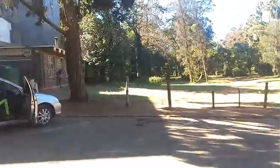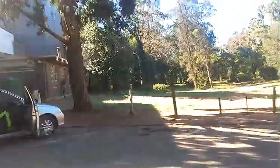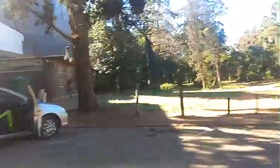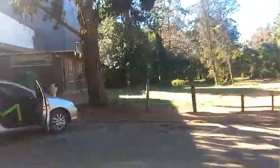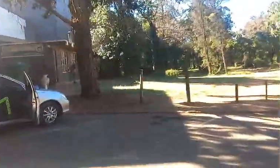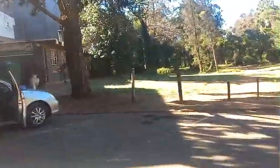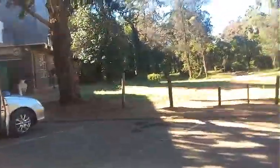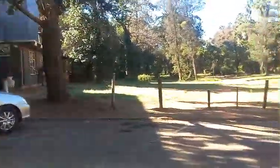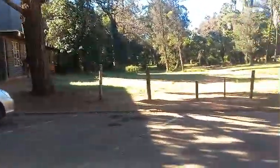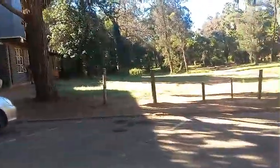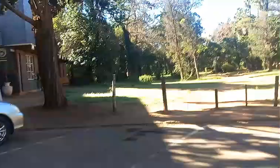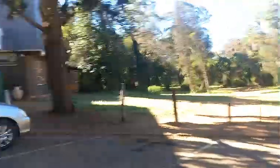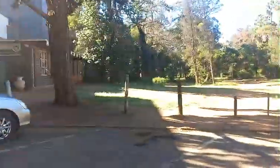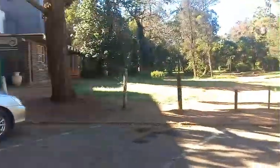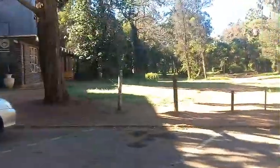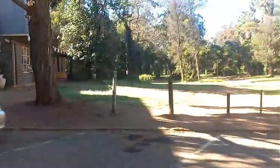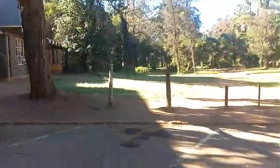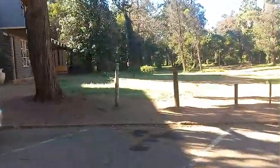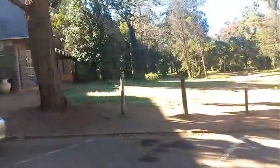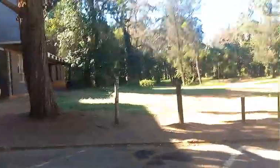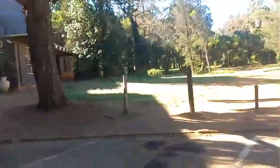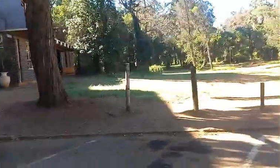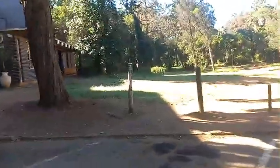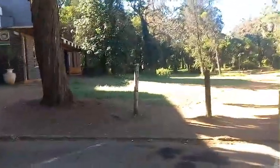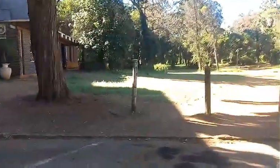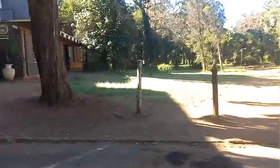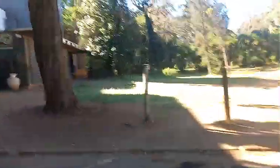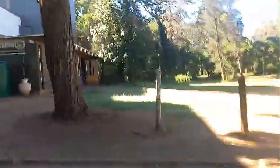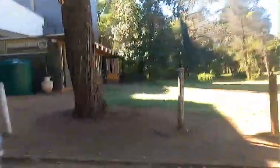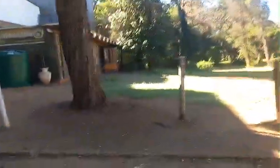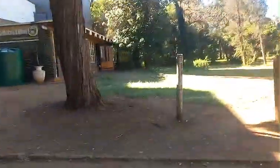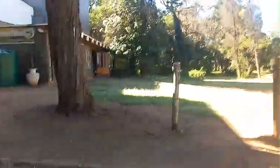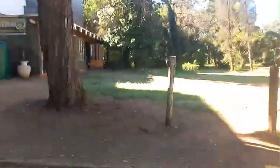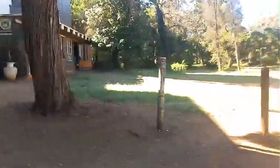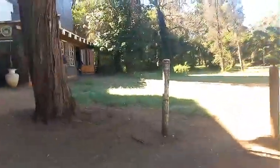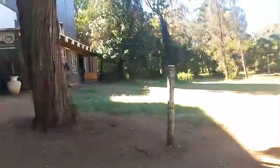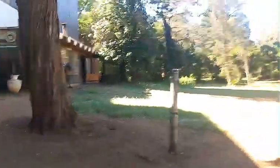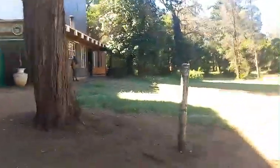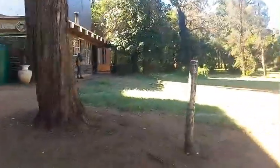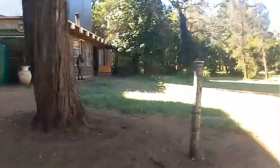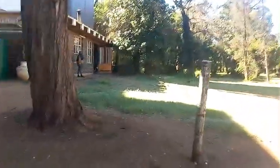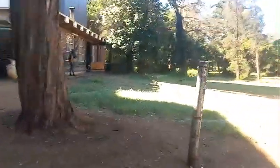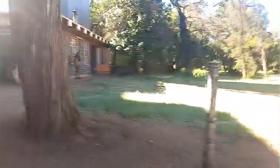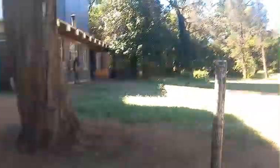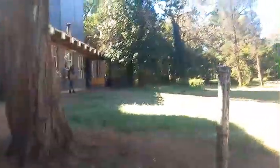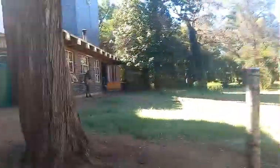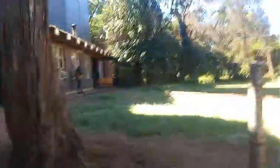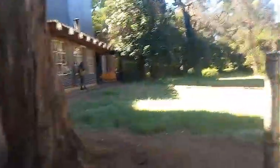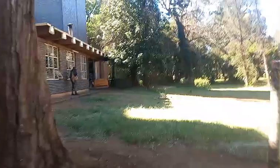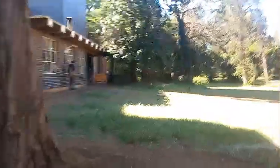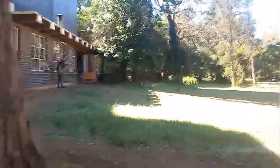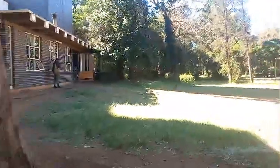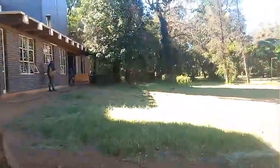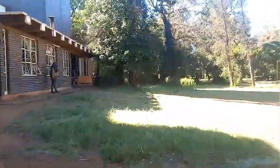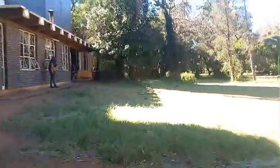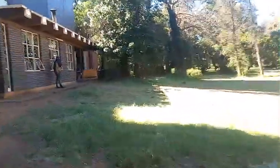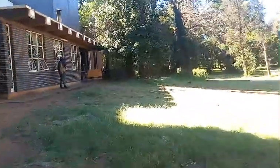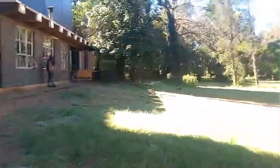of Bulawayo. The architect itself, as you can see from the outside, it stands